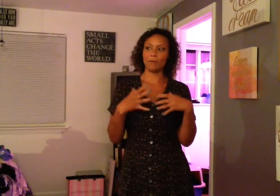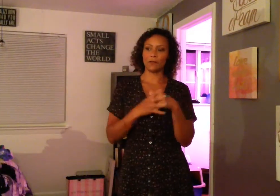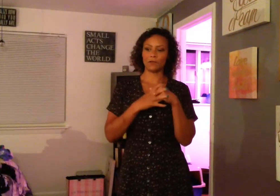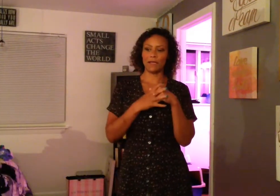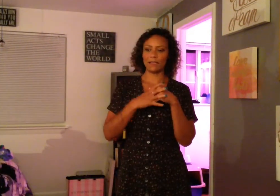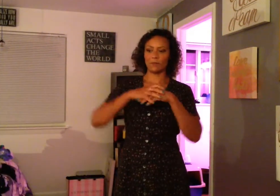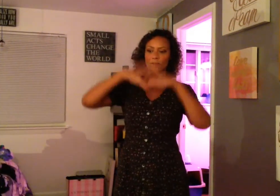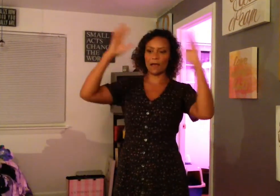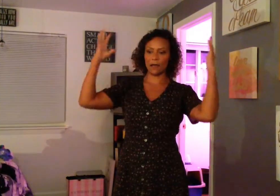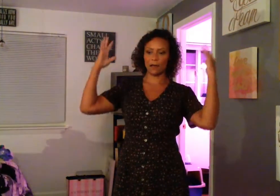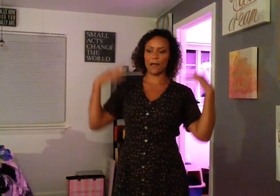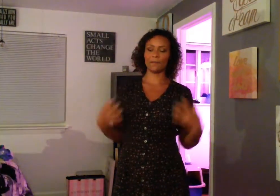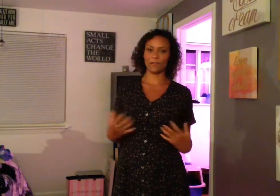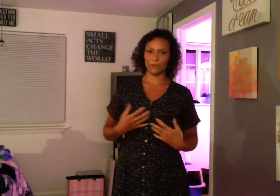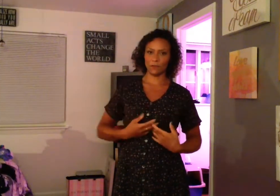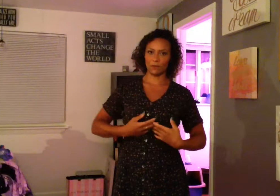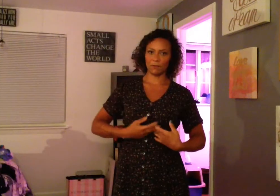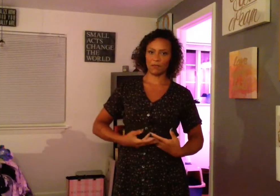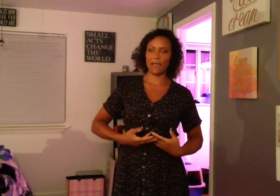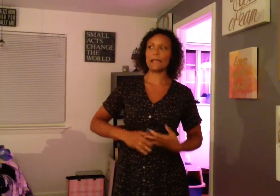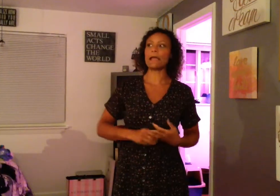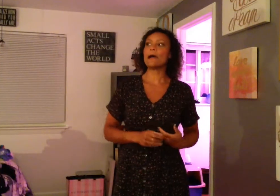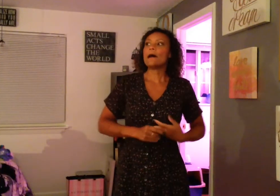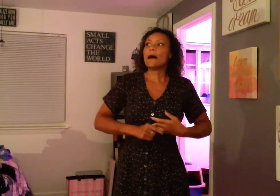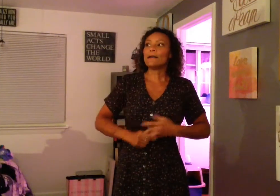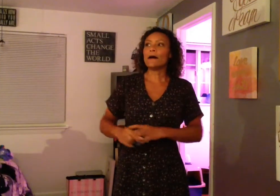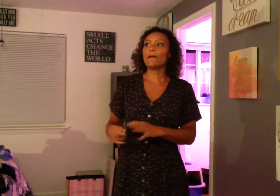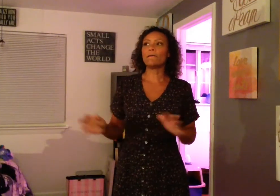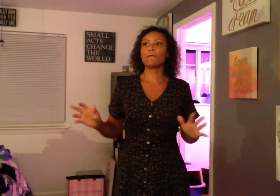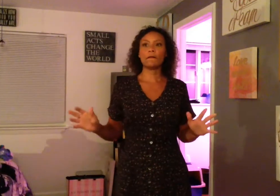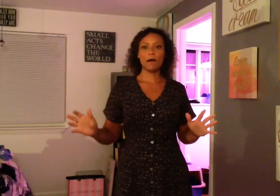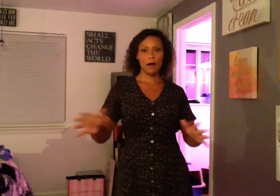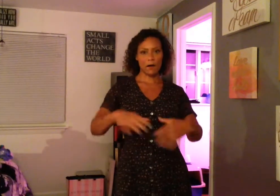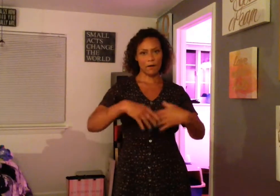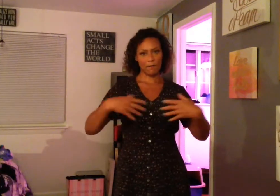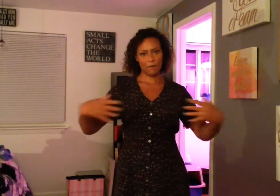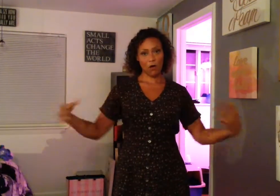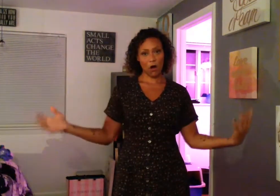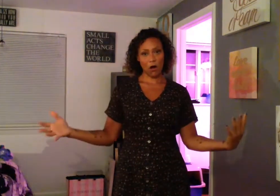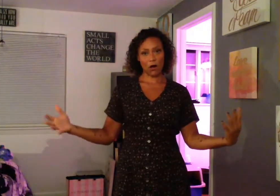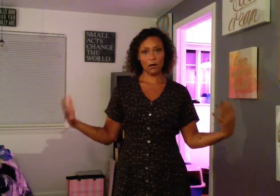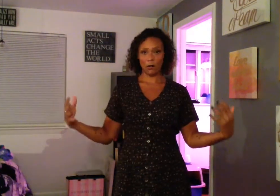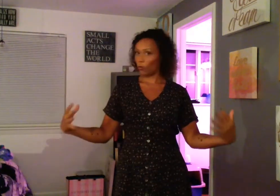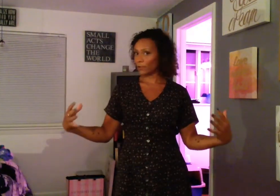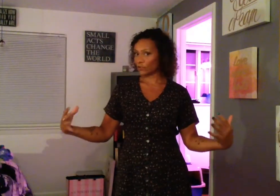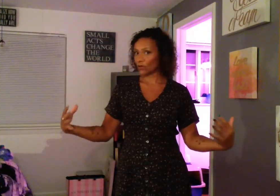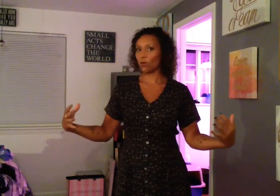on July 18th was that in a higher dimensional plane, enough of our oldest